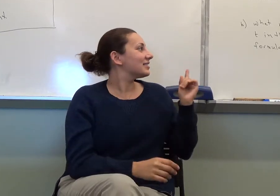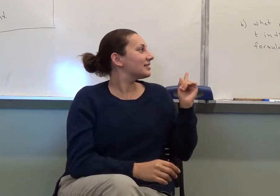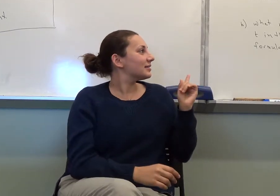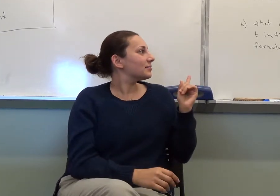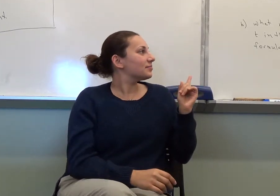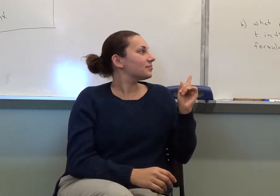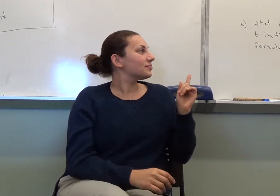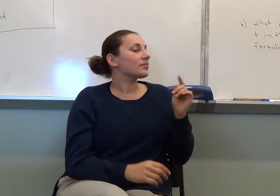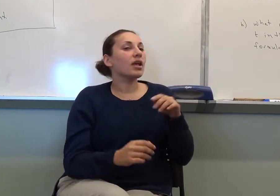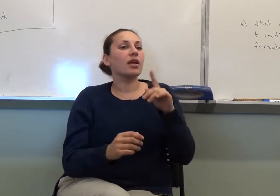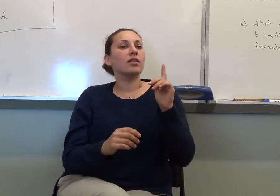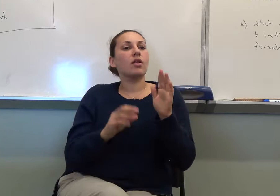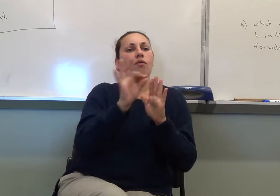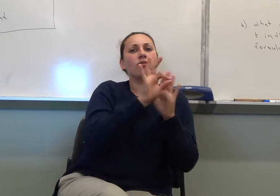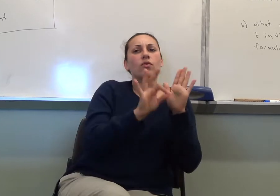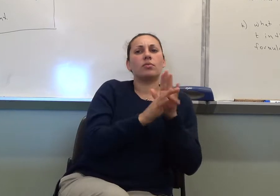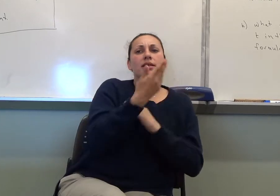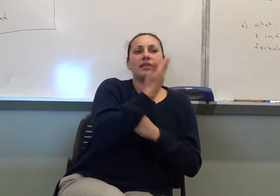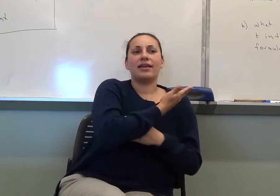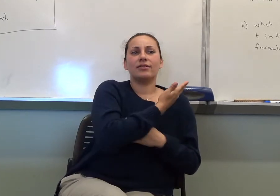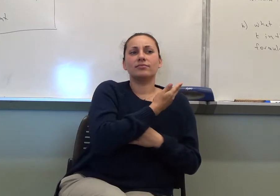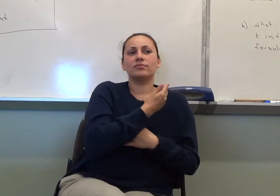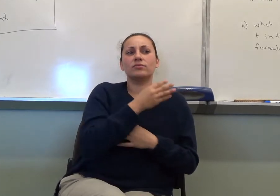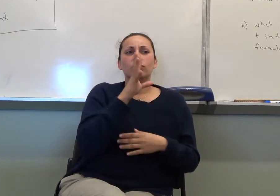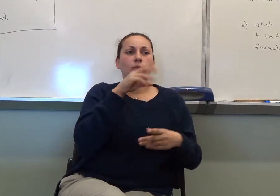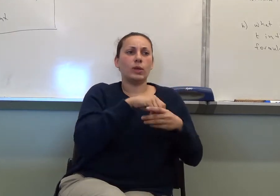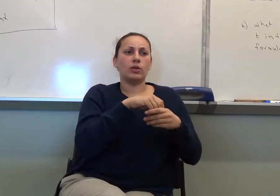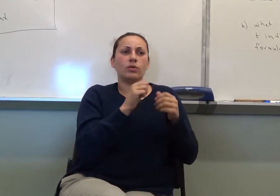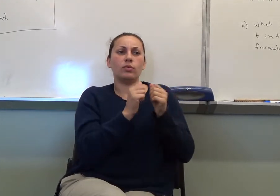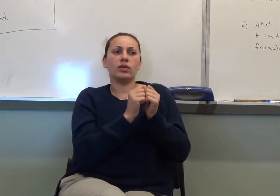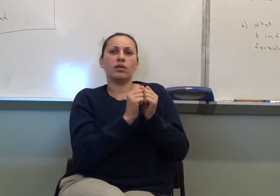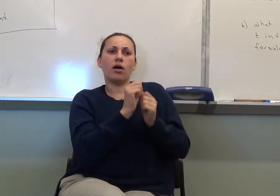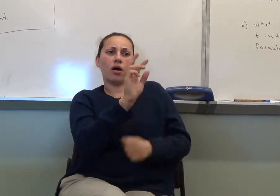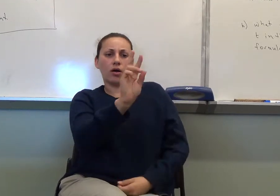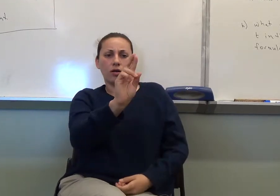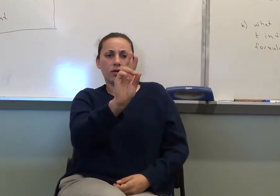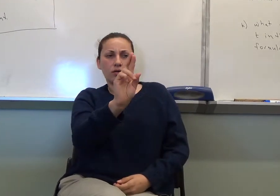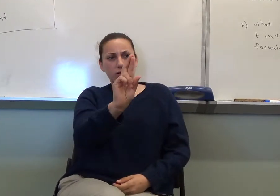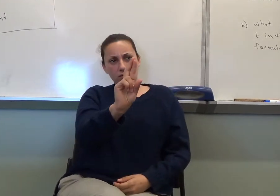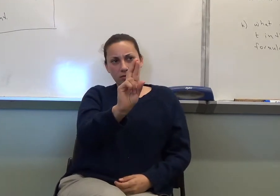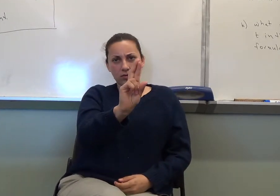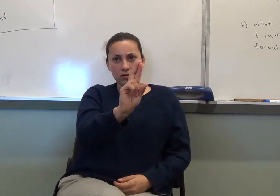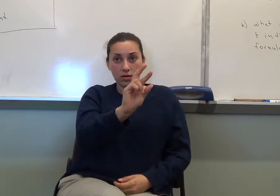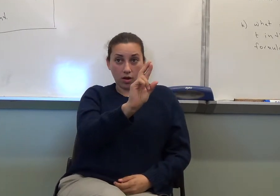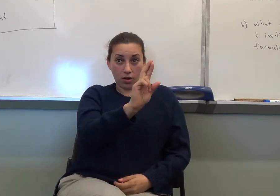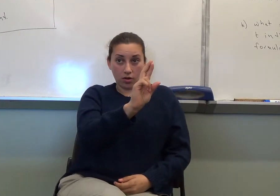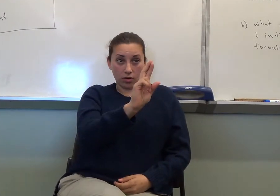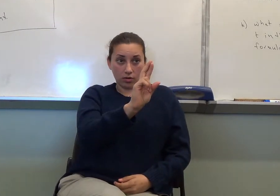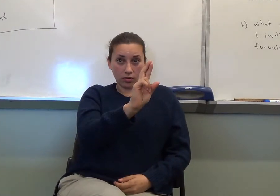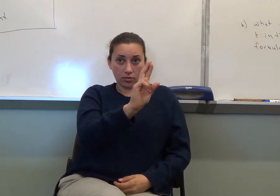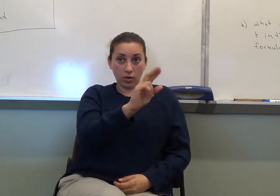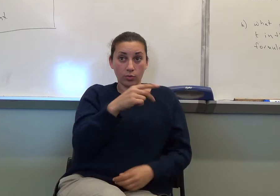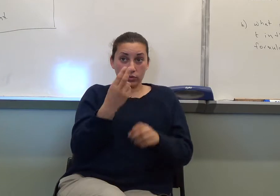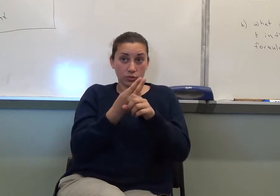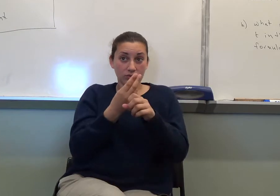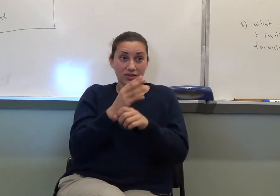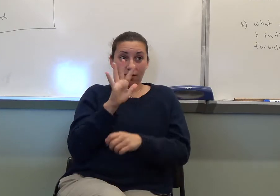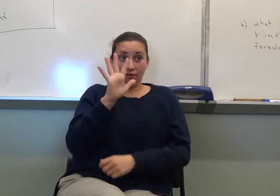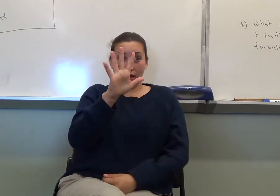had. What are we going to put in there for that R? Are we going to put in there 5.5%? No,